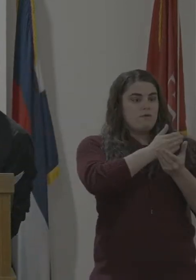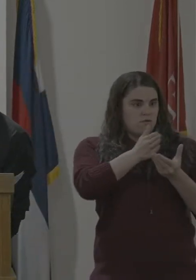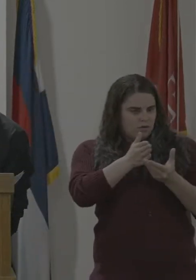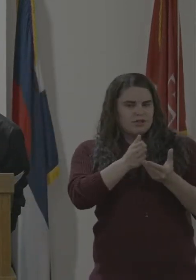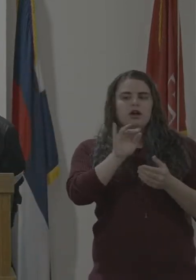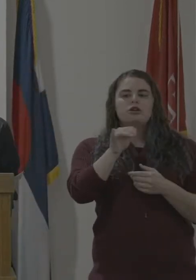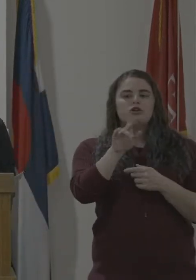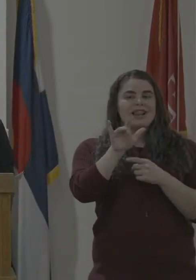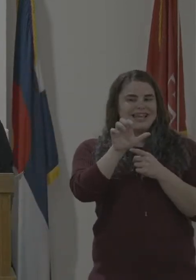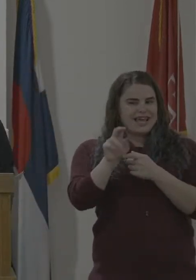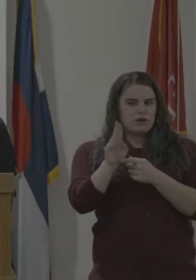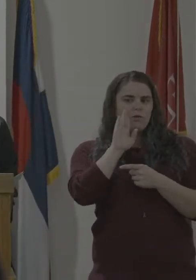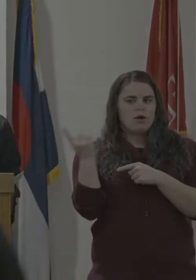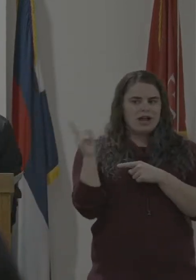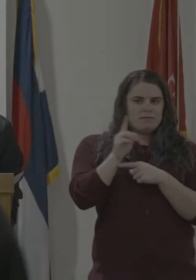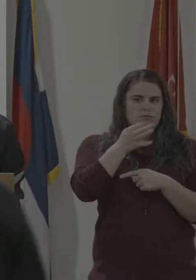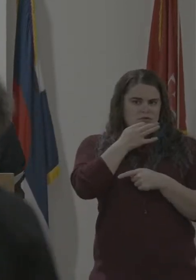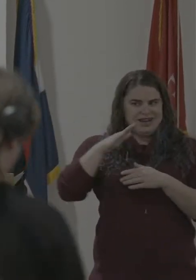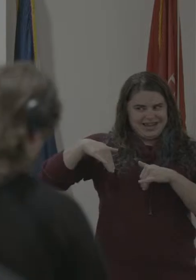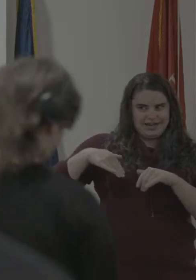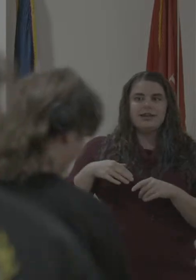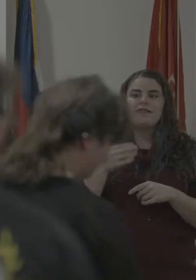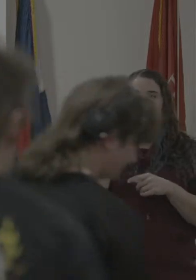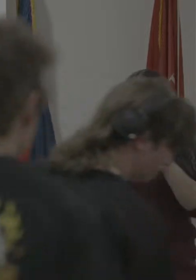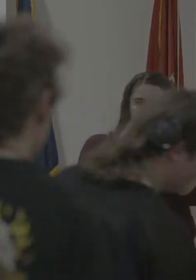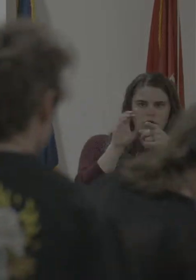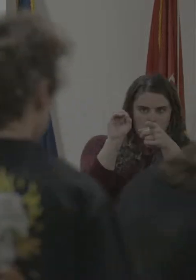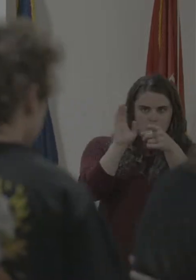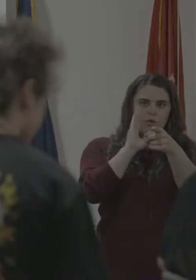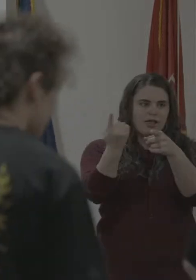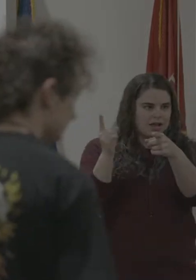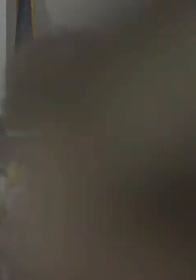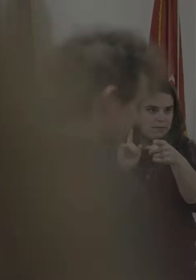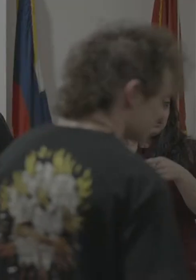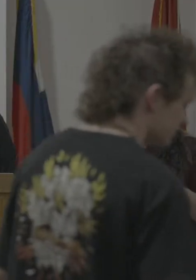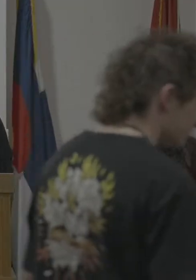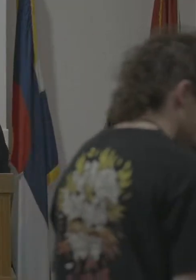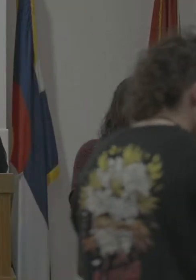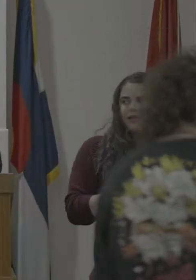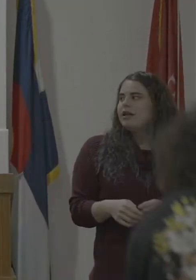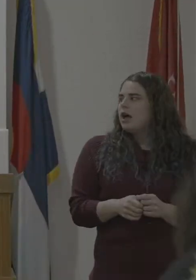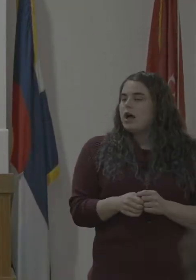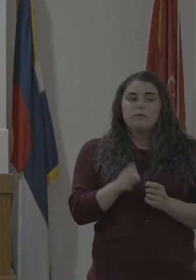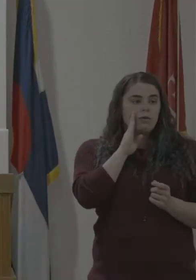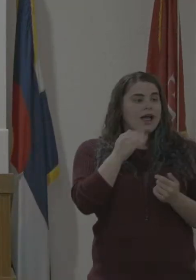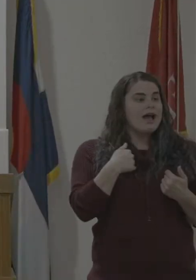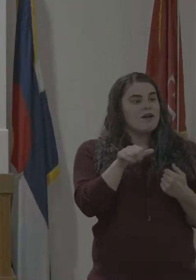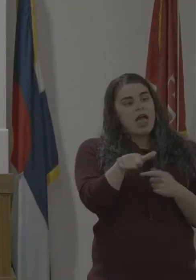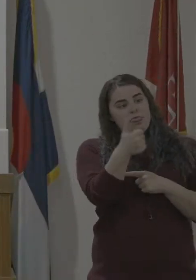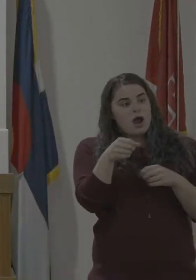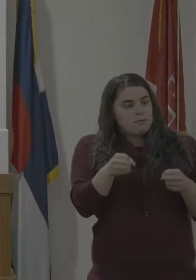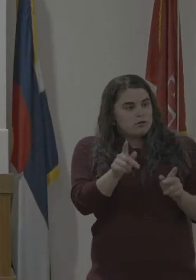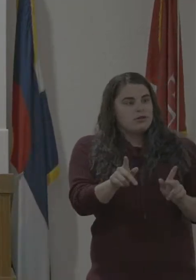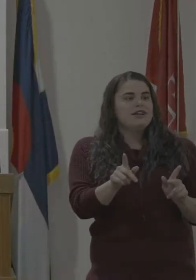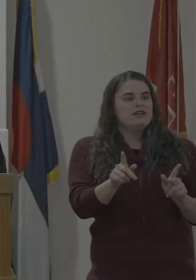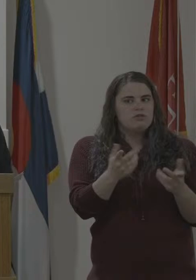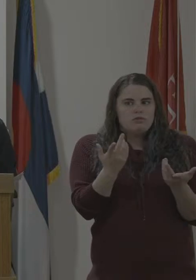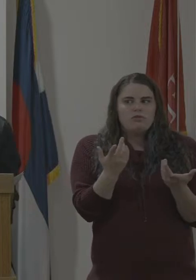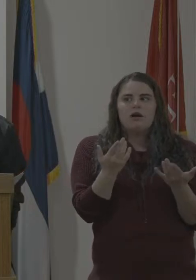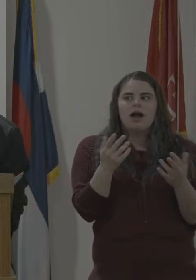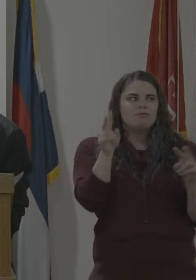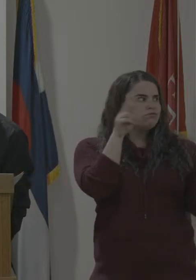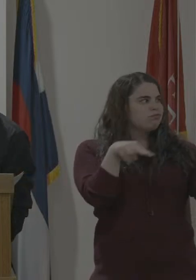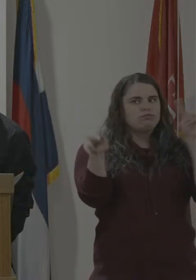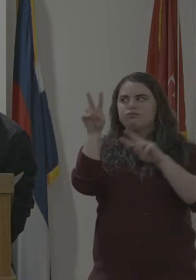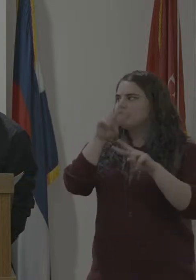minutes, not yet. We'll also see Mr. O up here in a few minutes as well. We'll have another opportunity to be able to check out